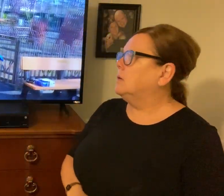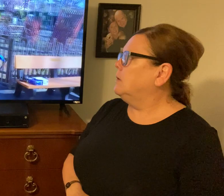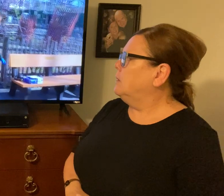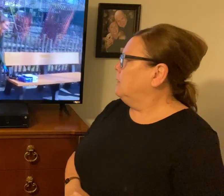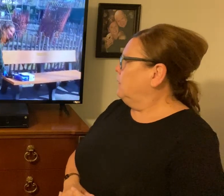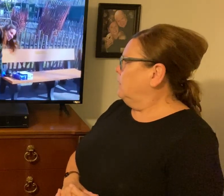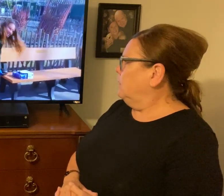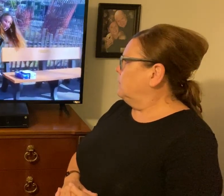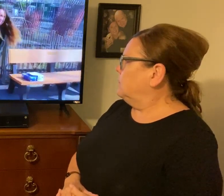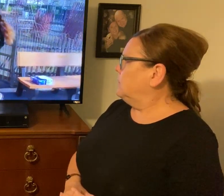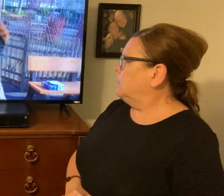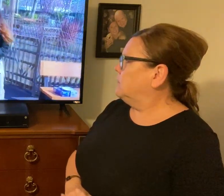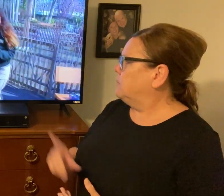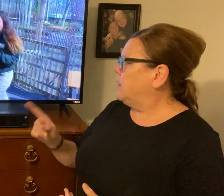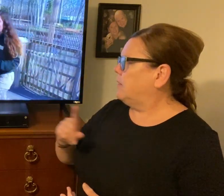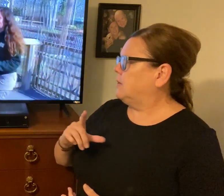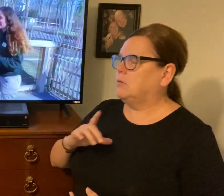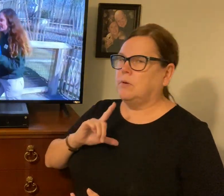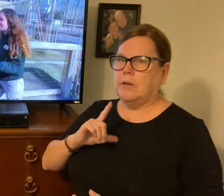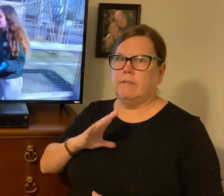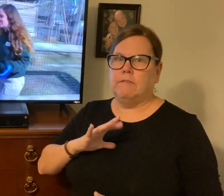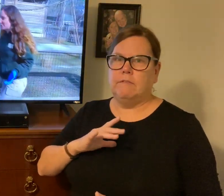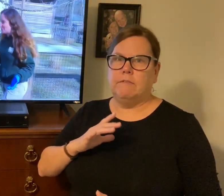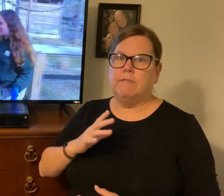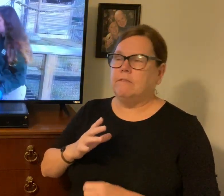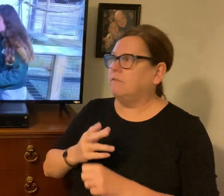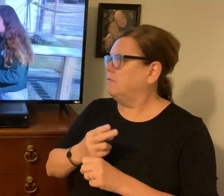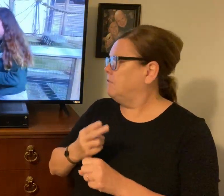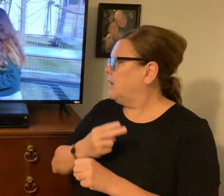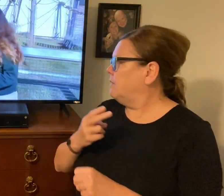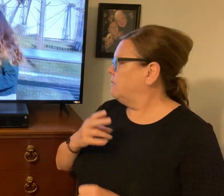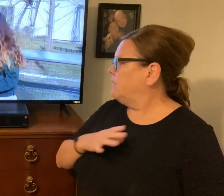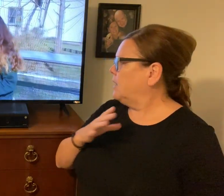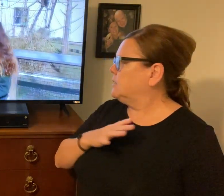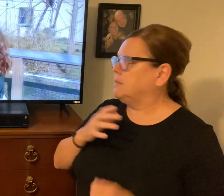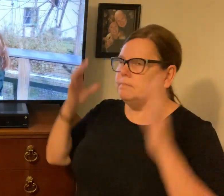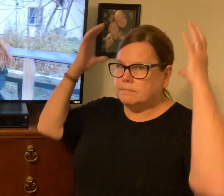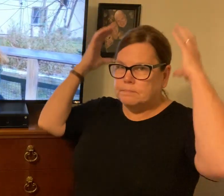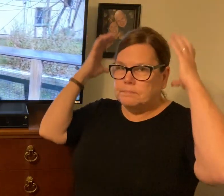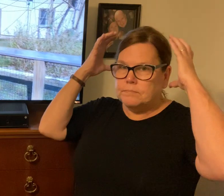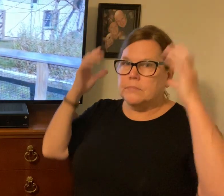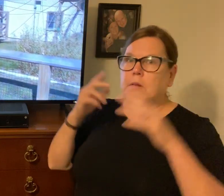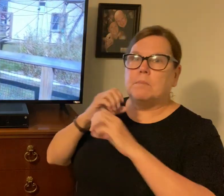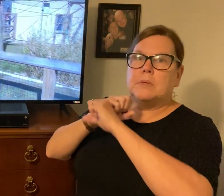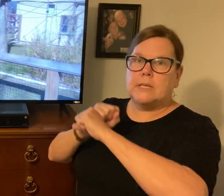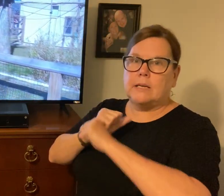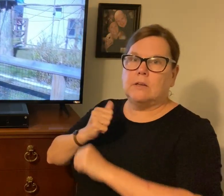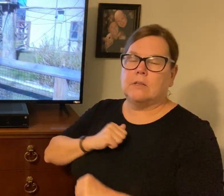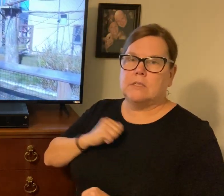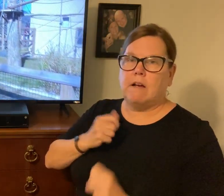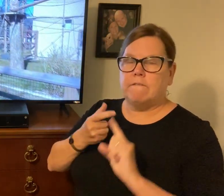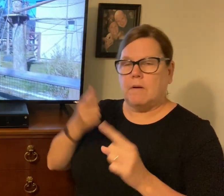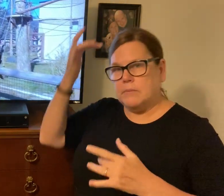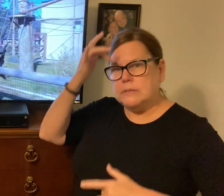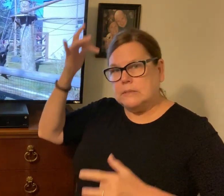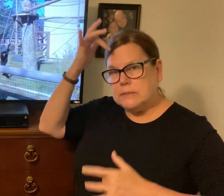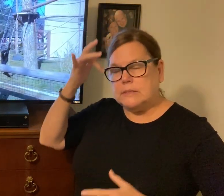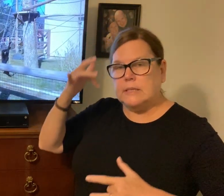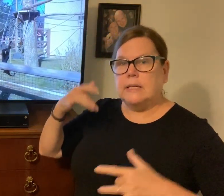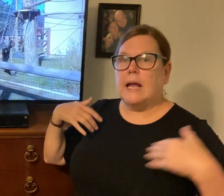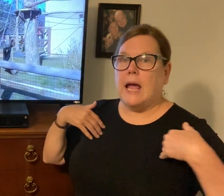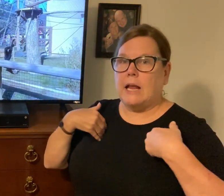We have these really fancy PPEs. So I told you PPE is personal protective equipment. So we have to protect ourselves from diseases, from